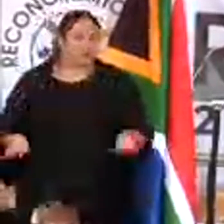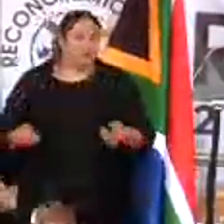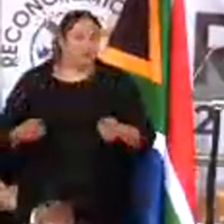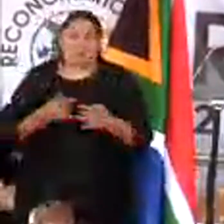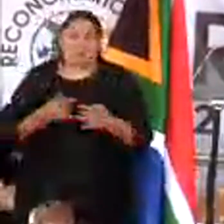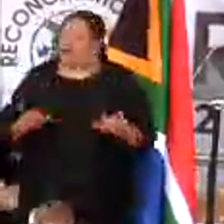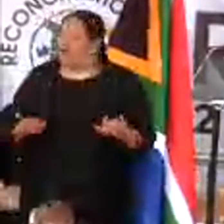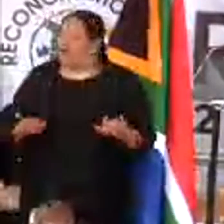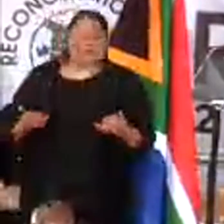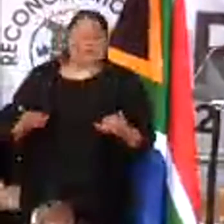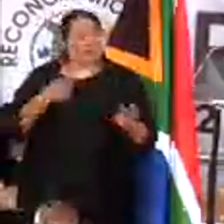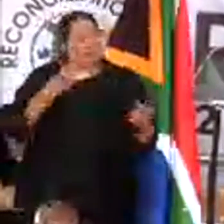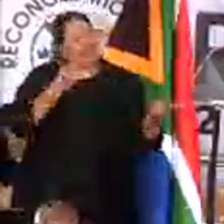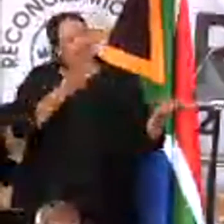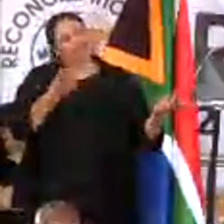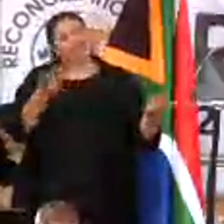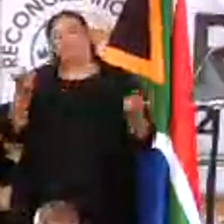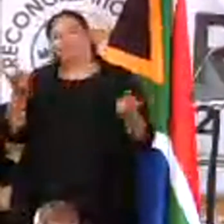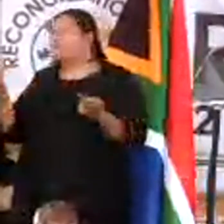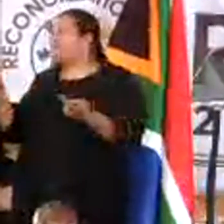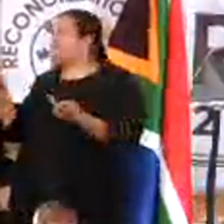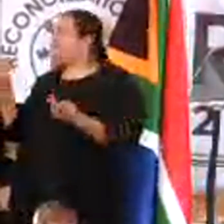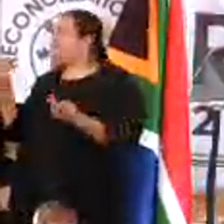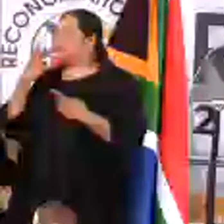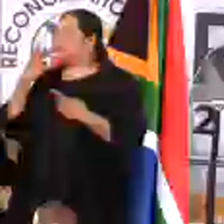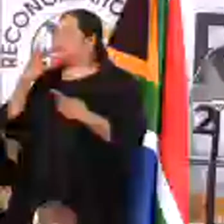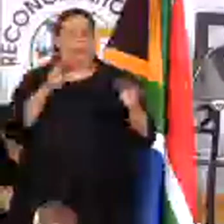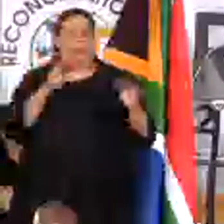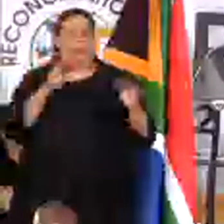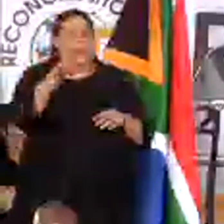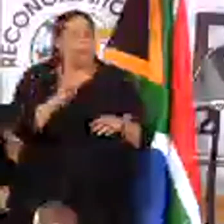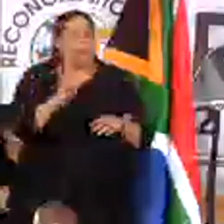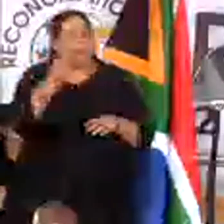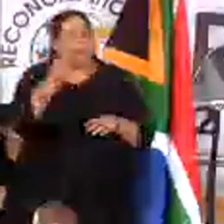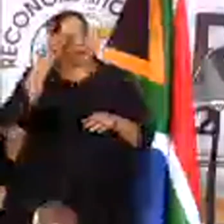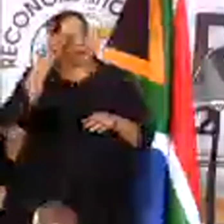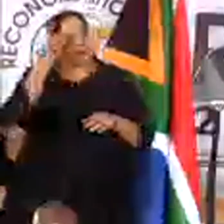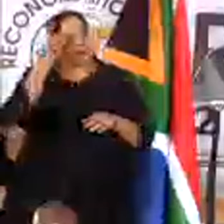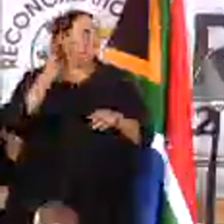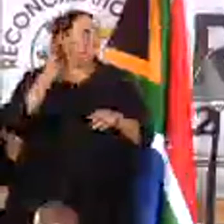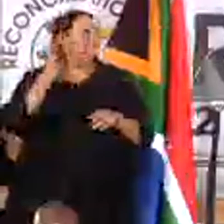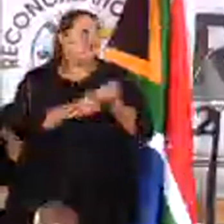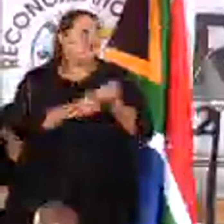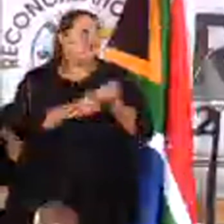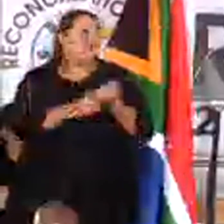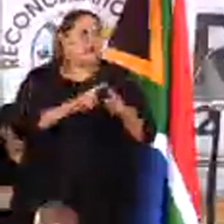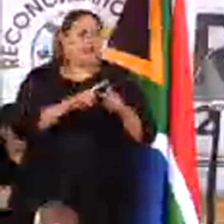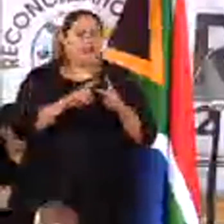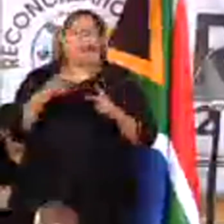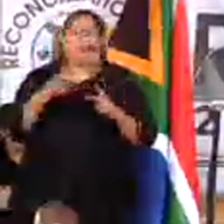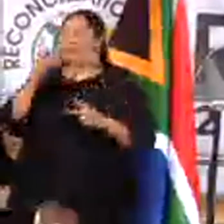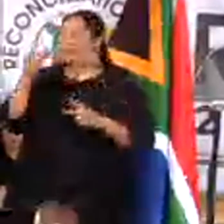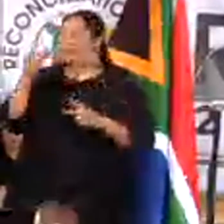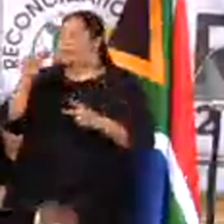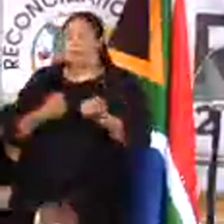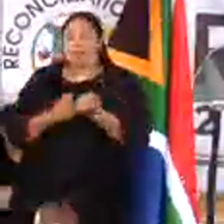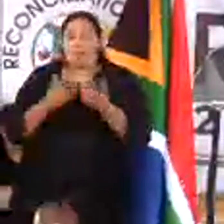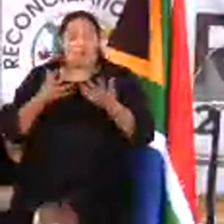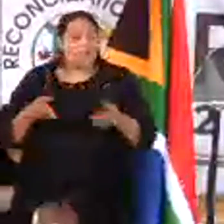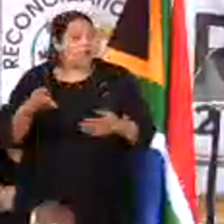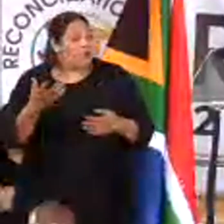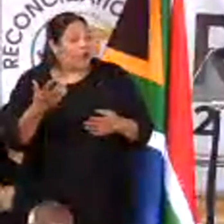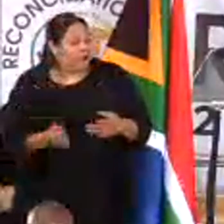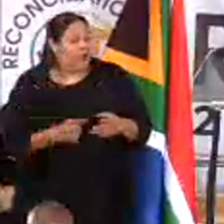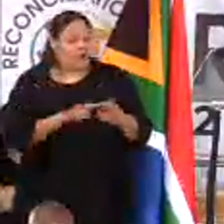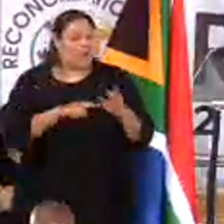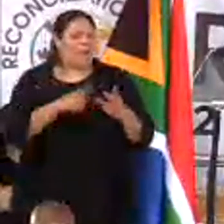Today, as I look around, I see PA supporters, I see DA supporters,